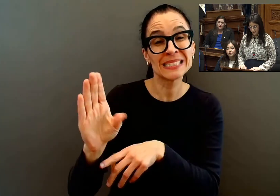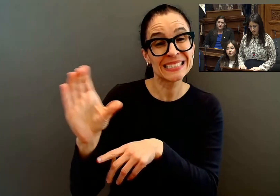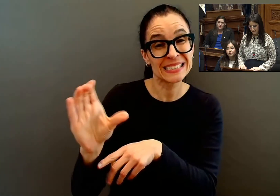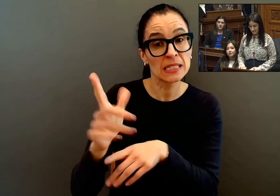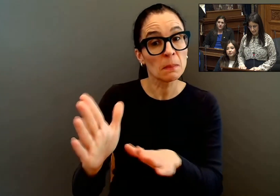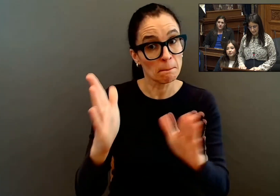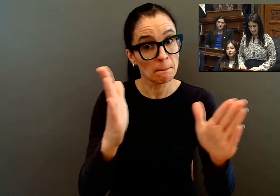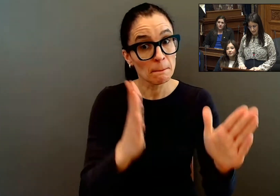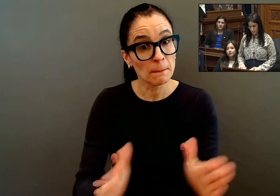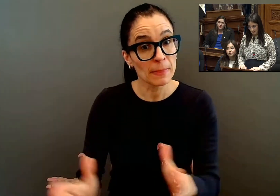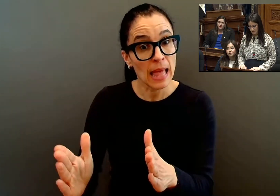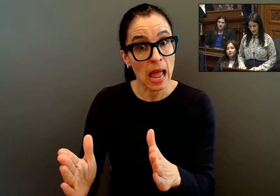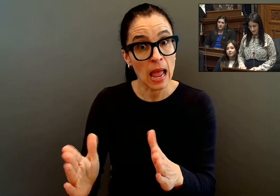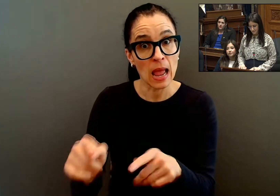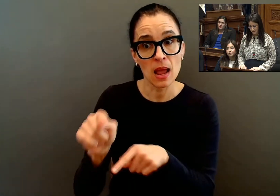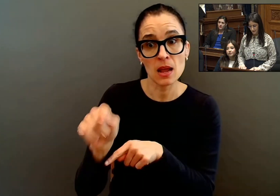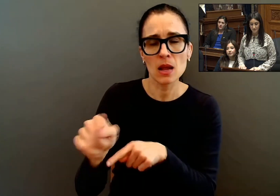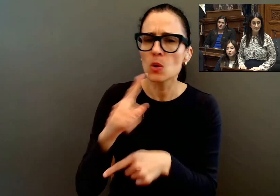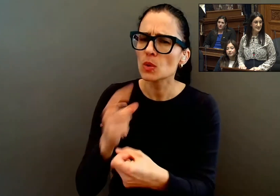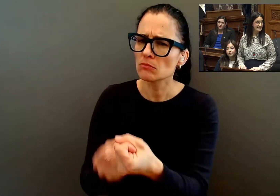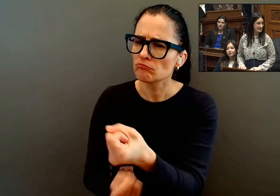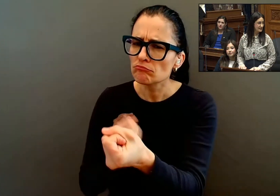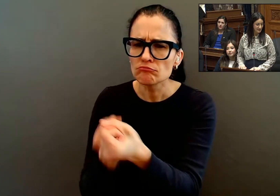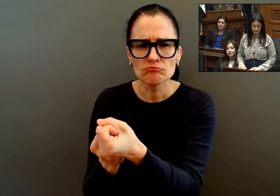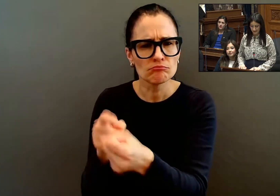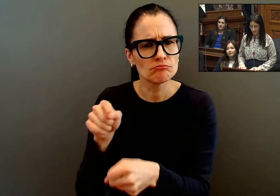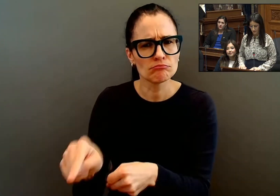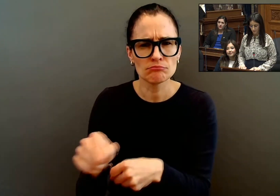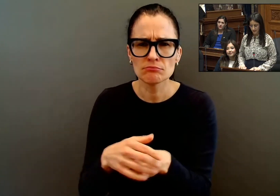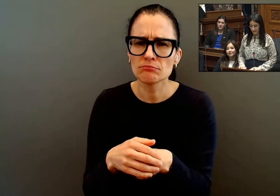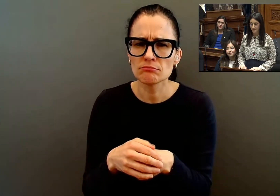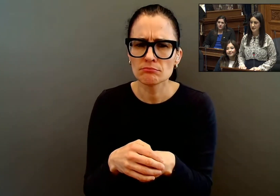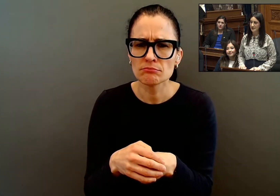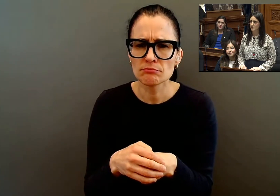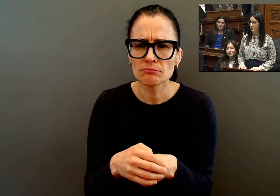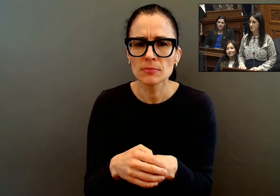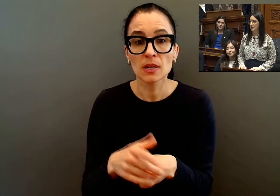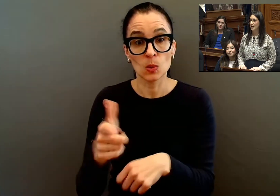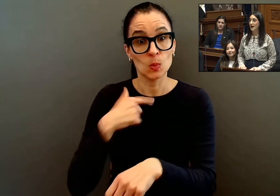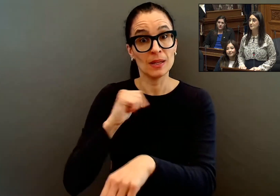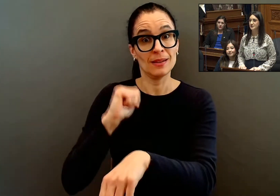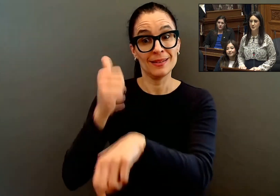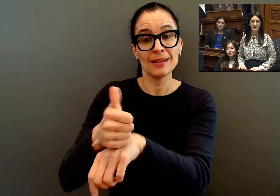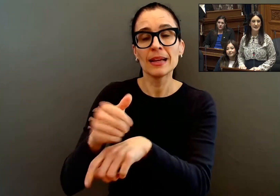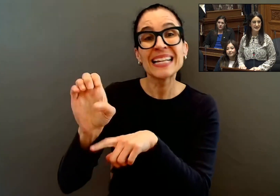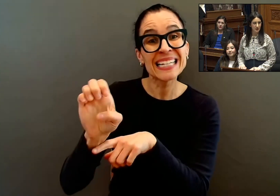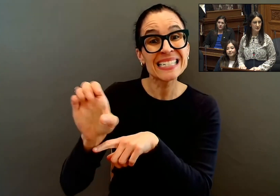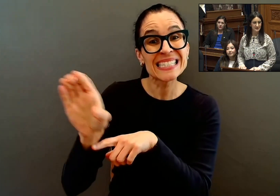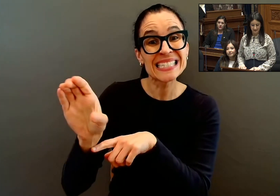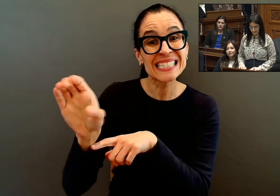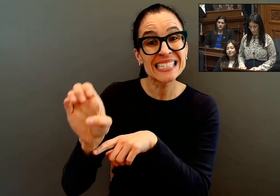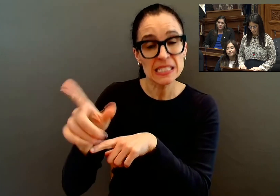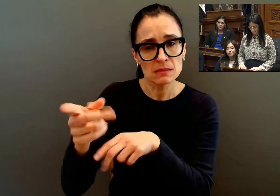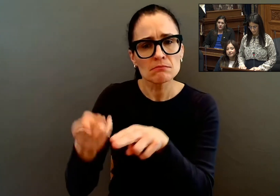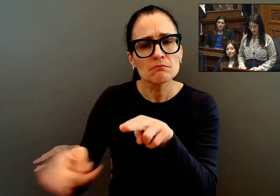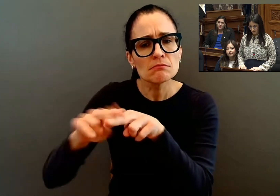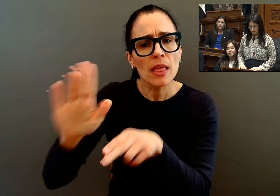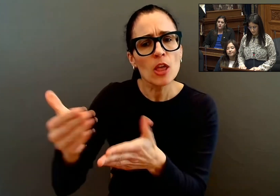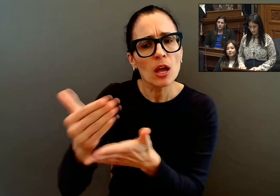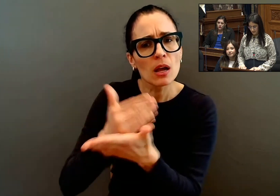by implementing an ECE wage enhancement of up to $6 an hour, bringing the median wage up to $29 an